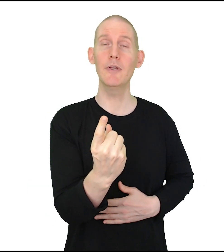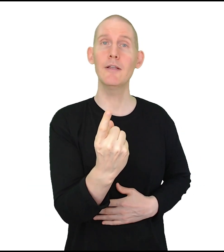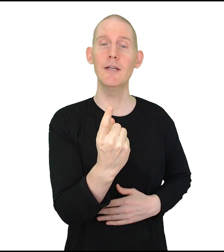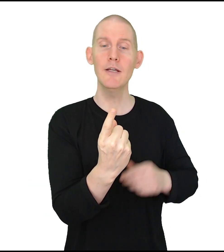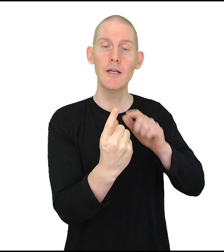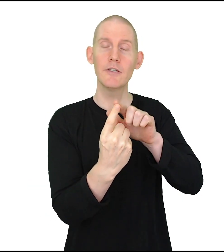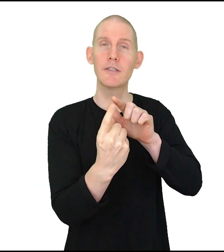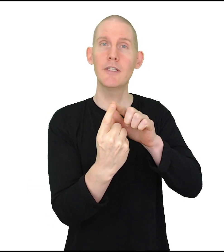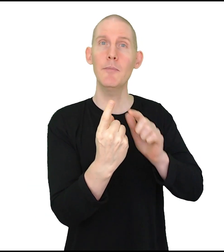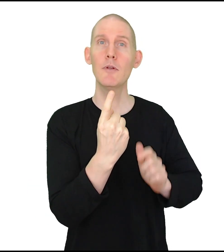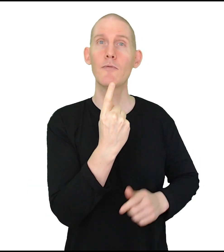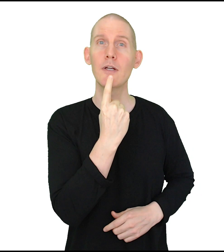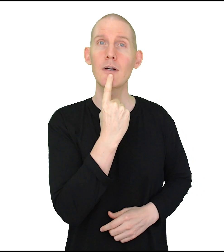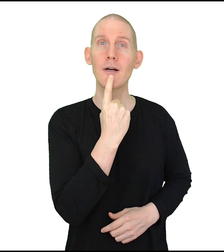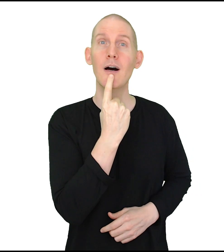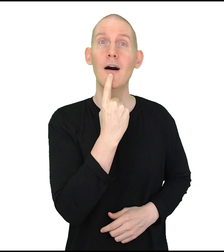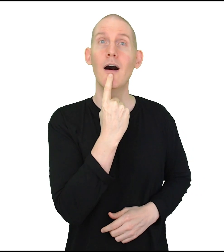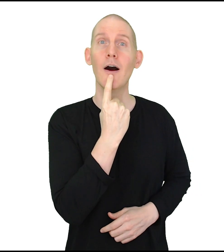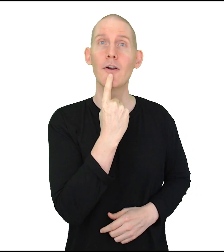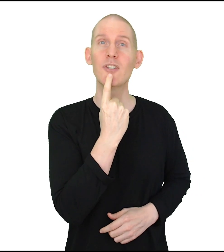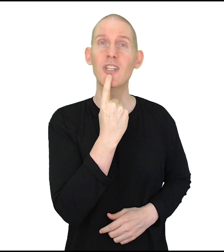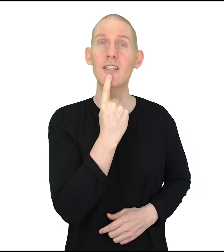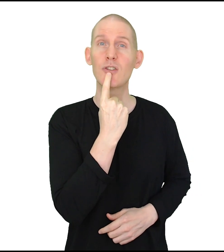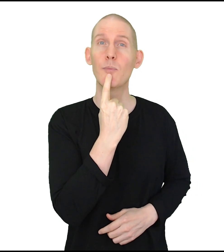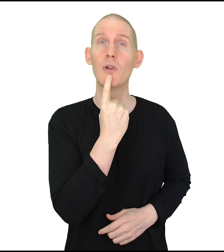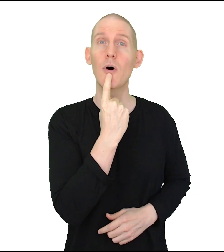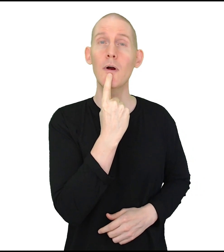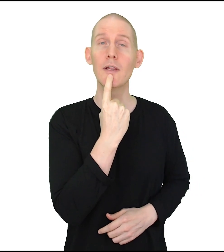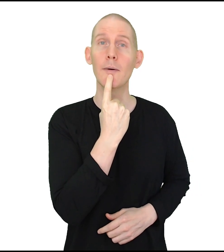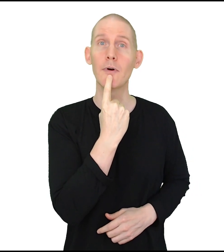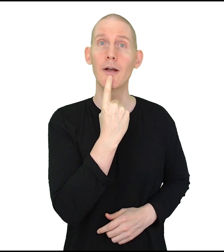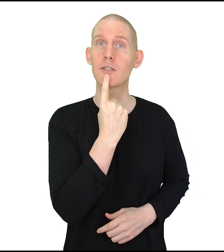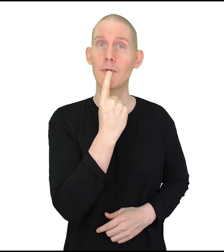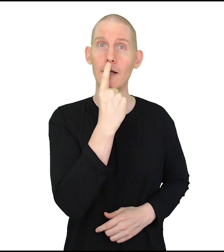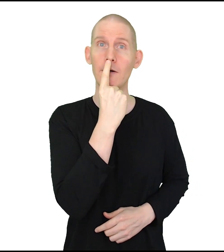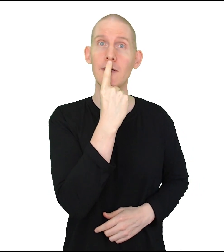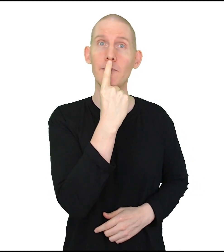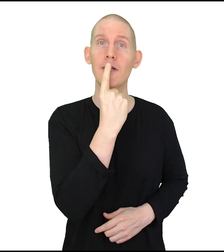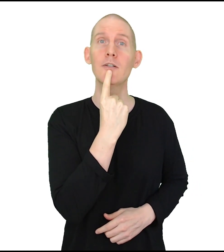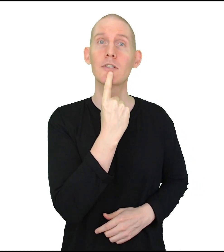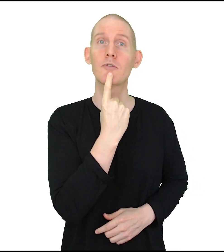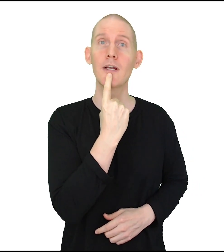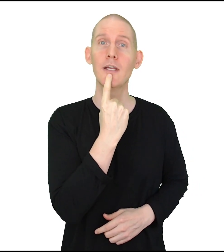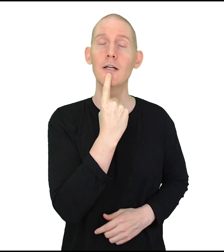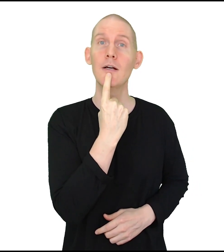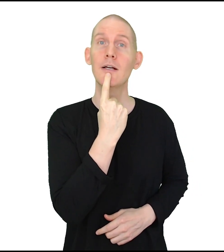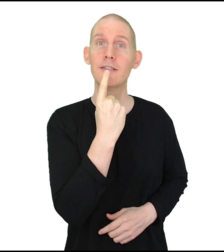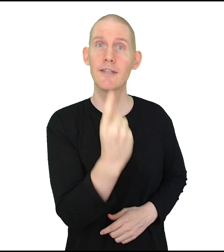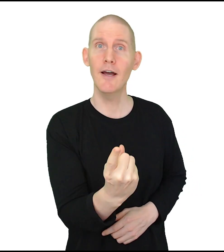completely, just the tip of the finger on our chin, so below our lip, right? So we're not going up here, just right here. Tell.